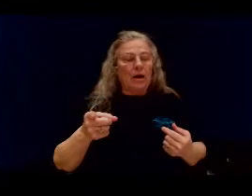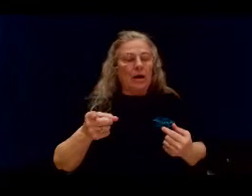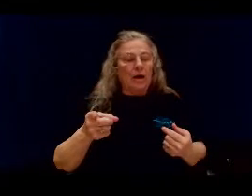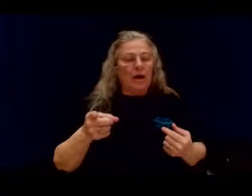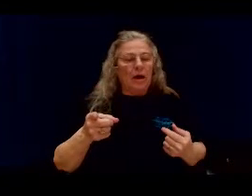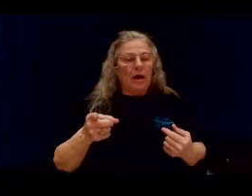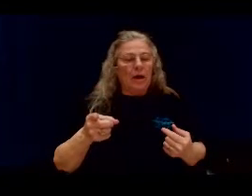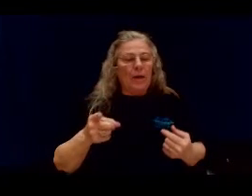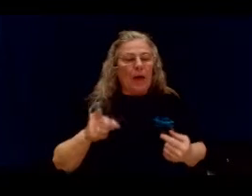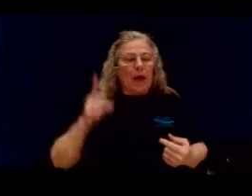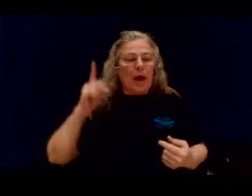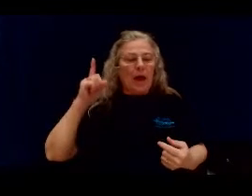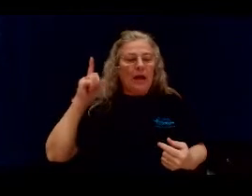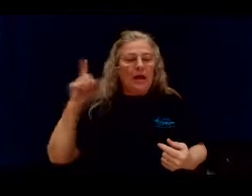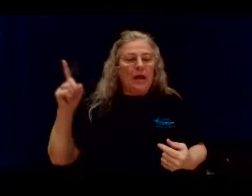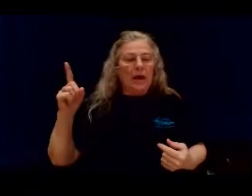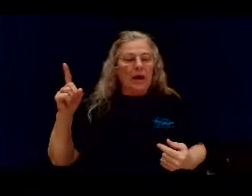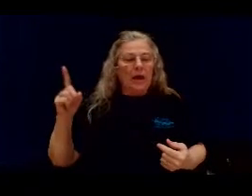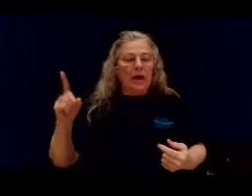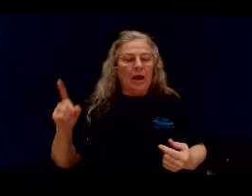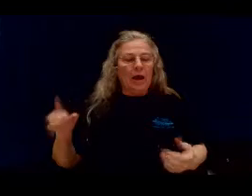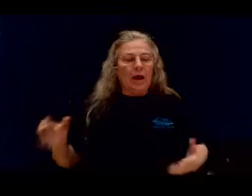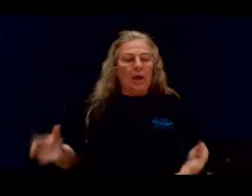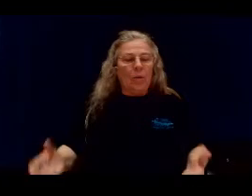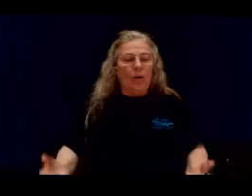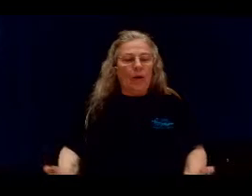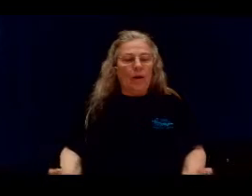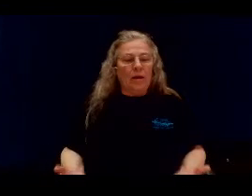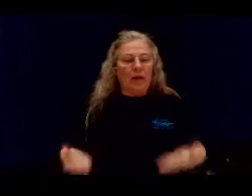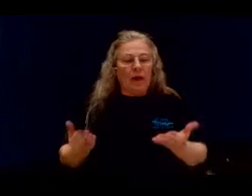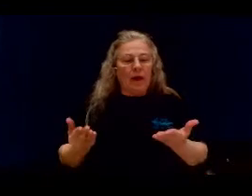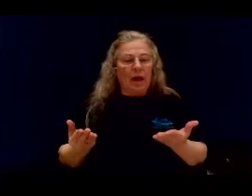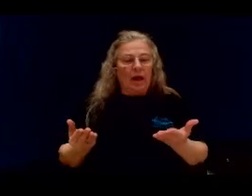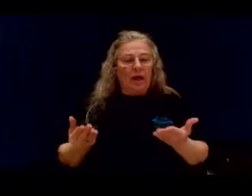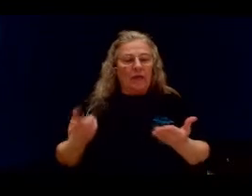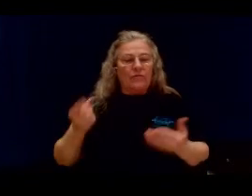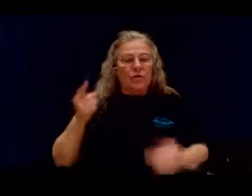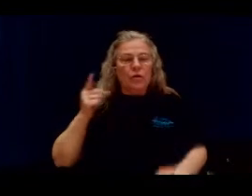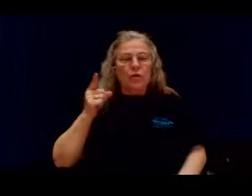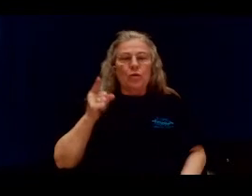up, and He will lift you